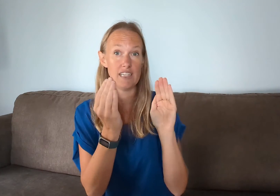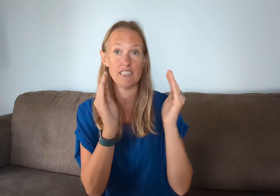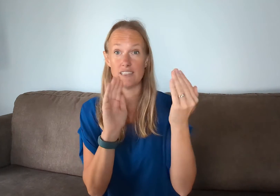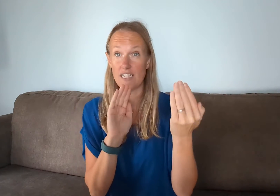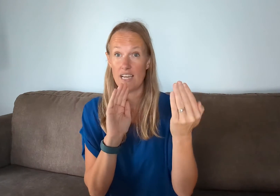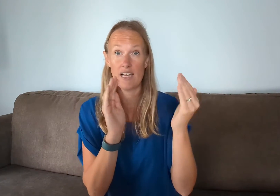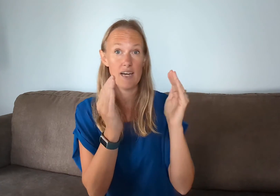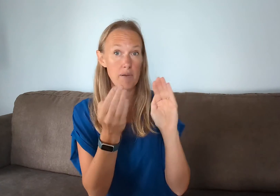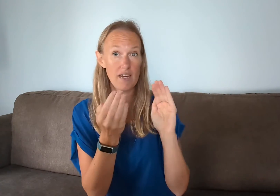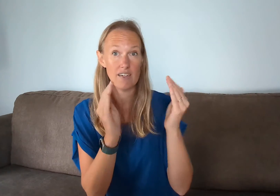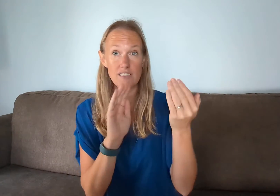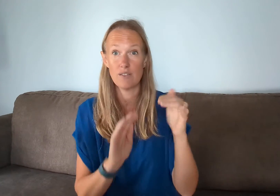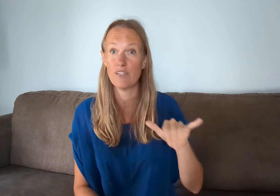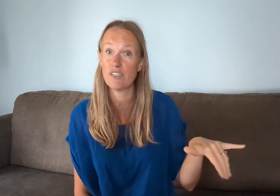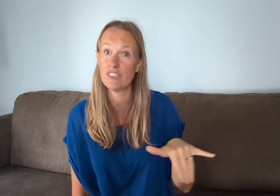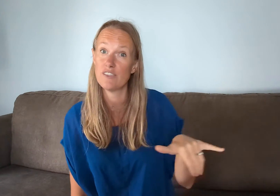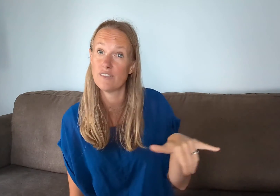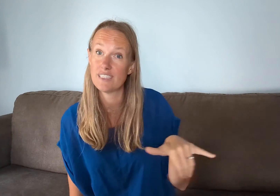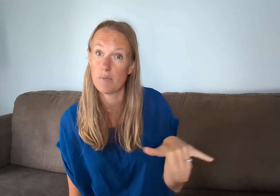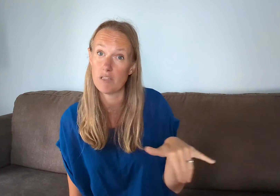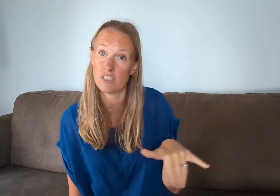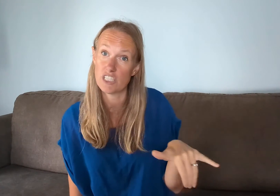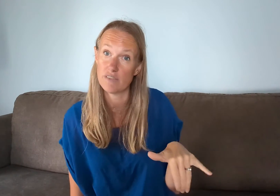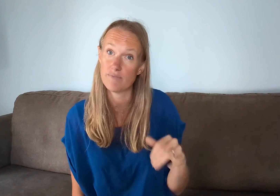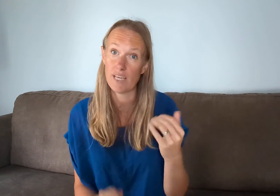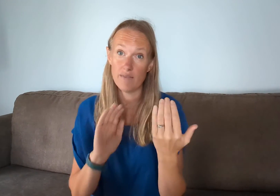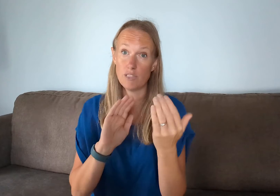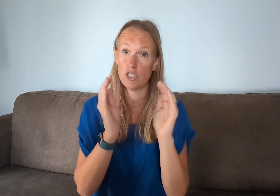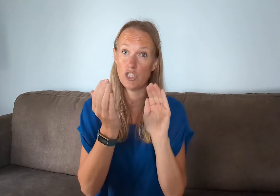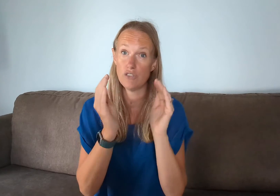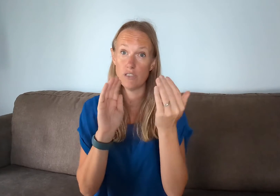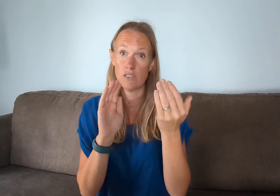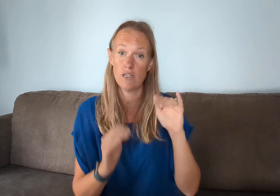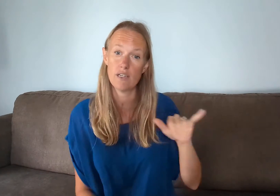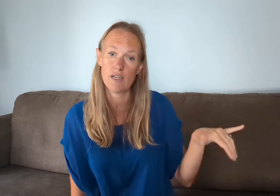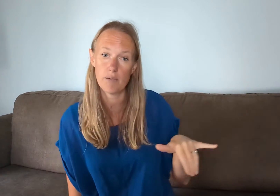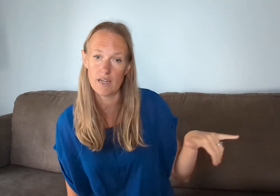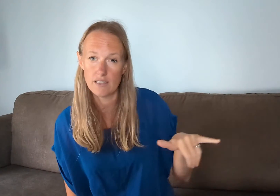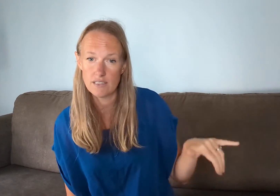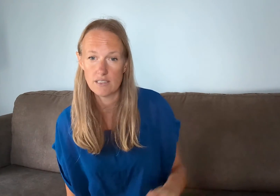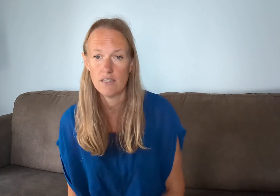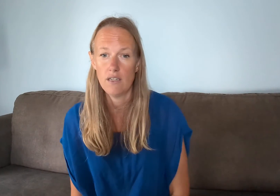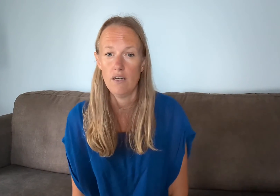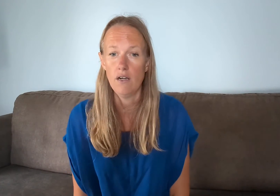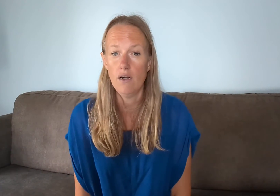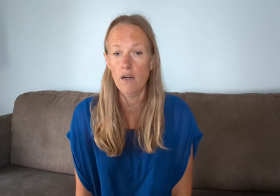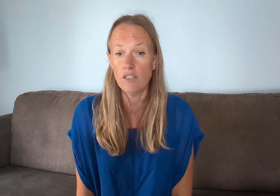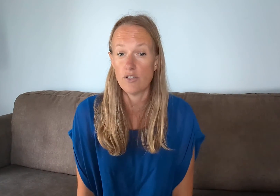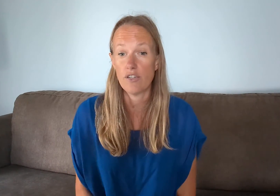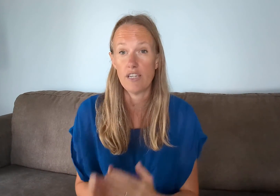this, compares, or you can do is similar to. Okay? You choose. Compares. So you can either